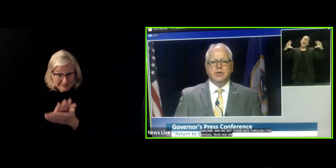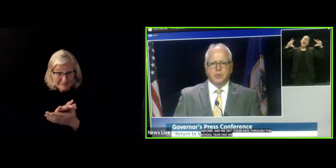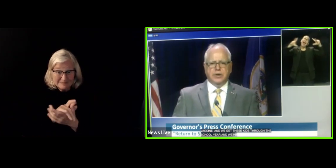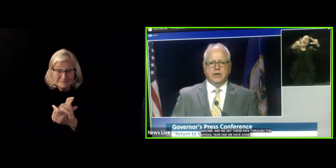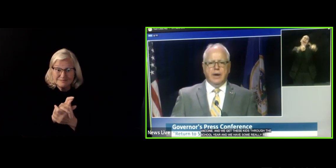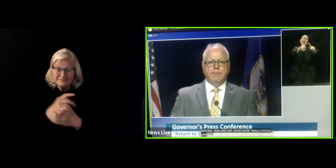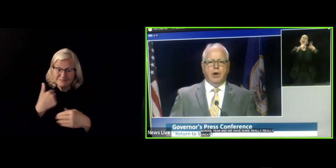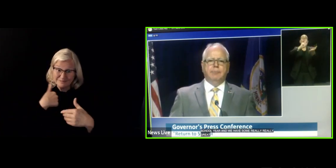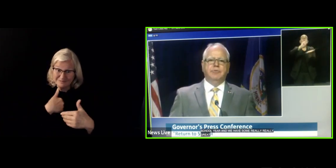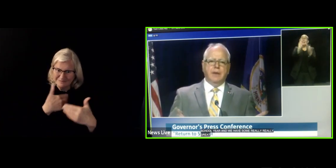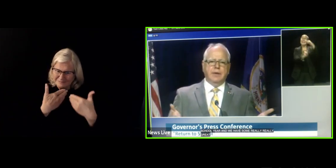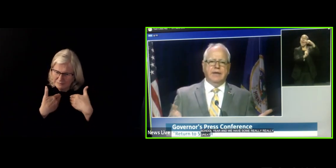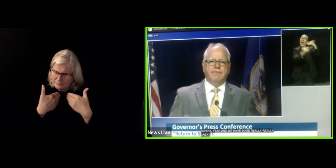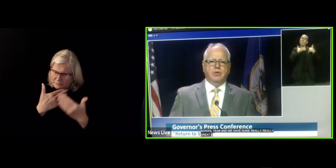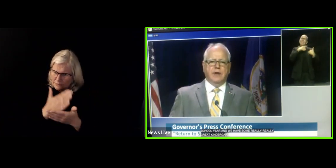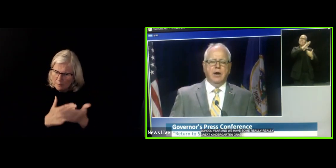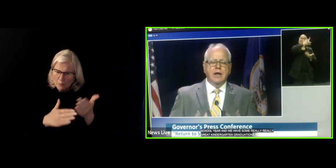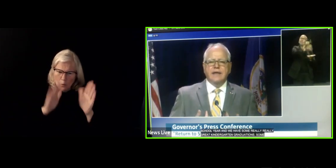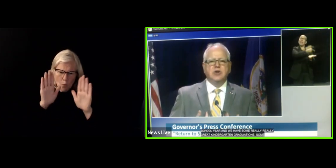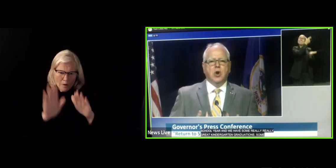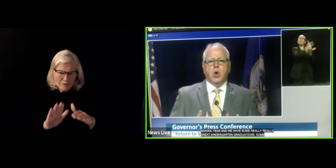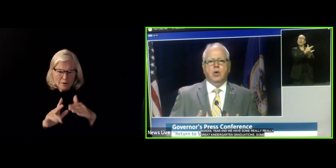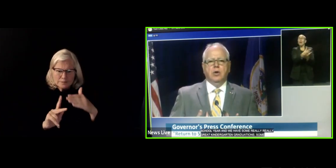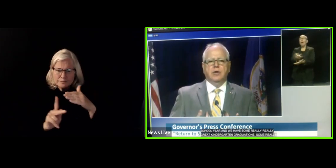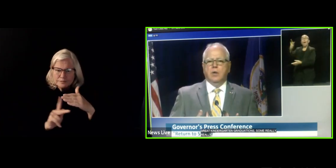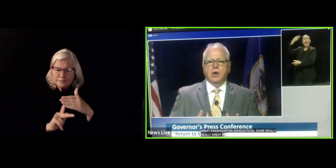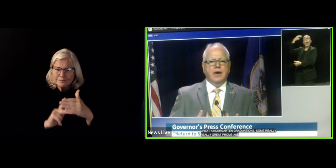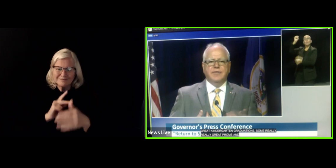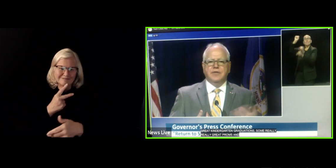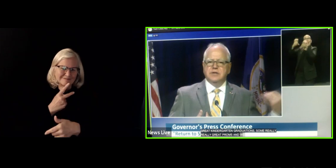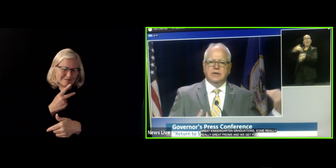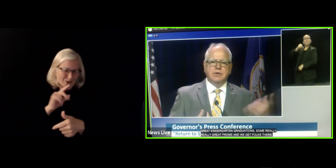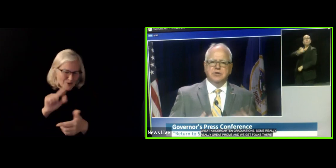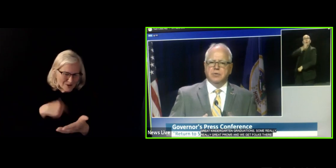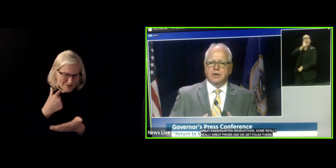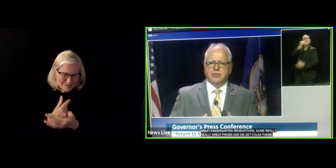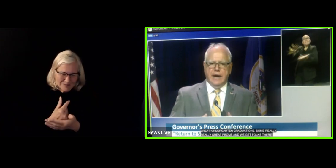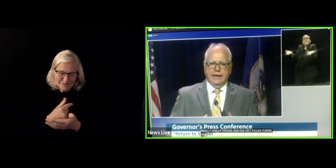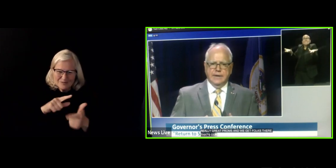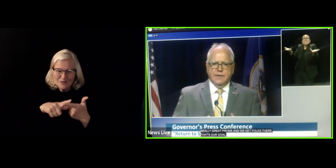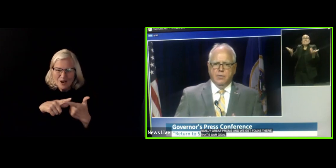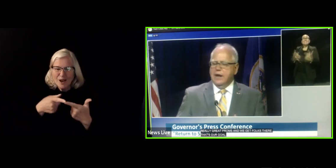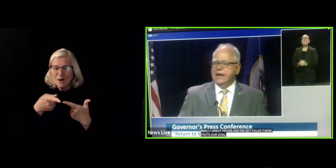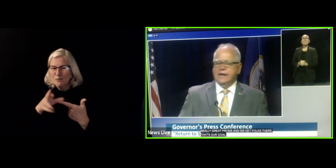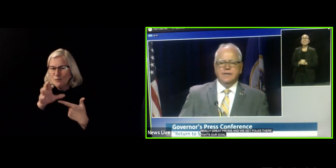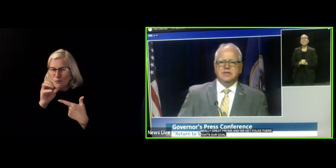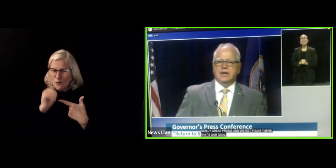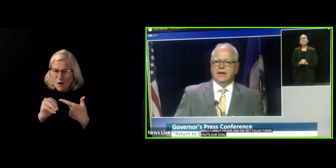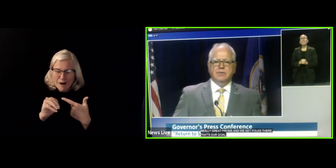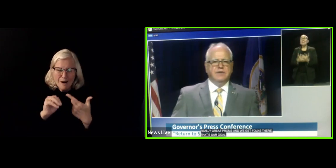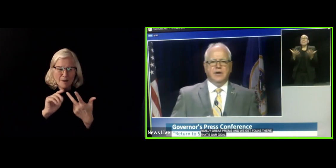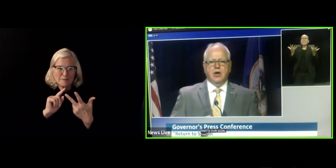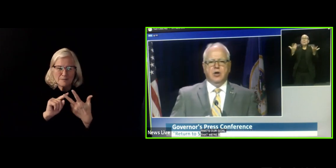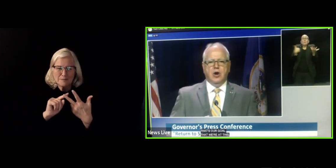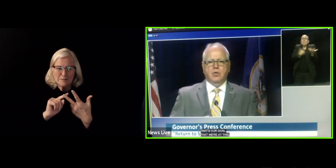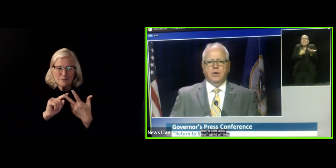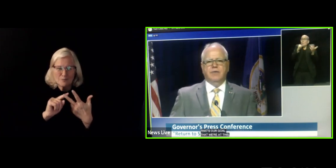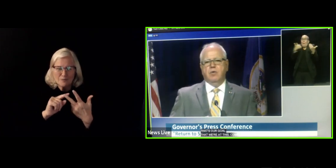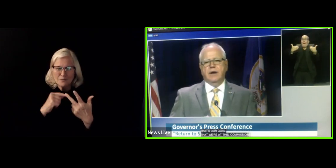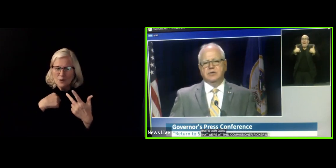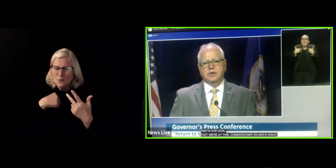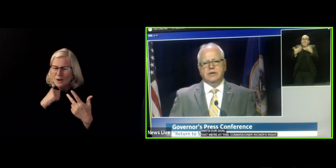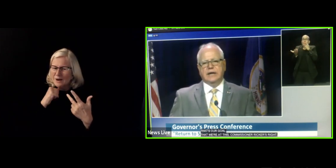really, really great proms, and we get folks there. That's our goal, that we're at this, and Commissioner Ricker's right. We're not in this, and again, we've said it all along. We